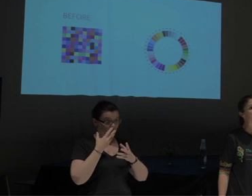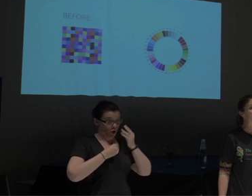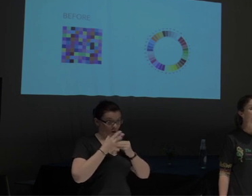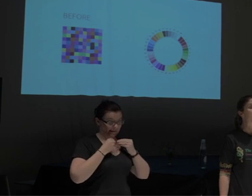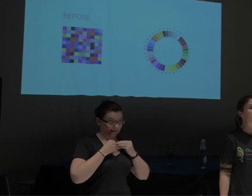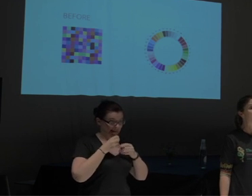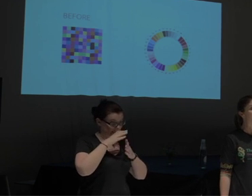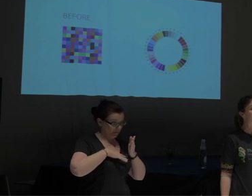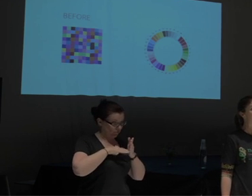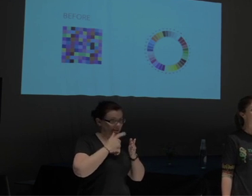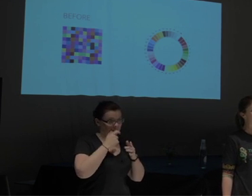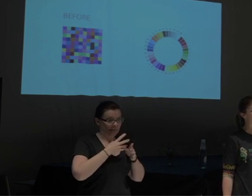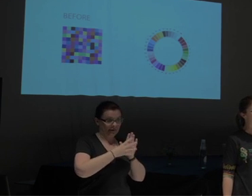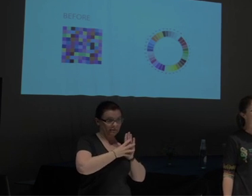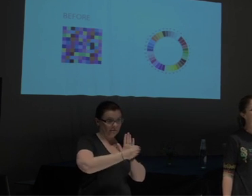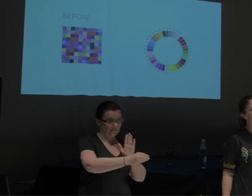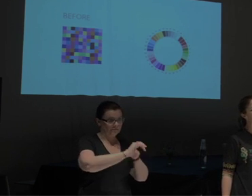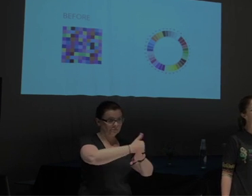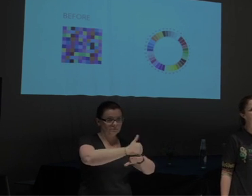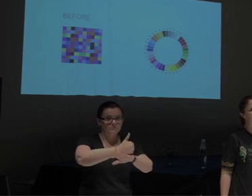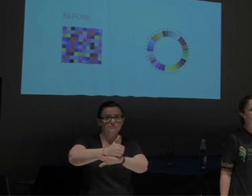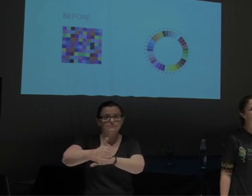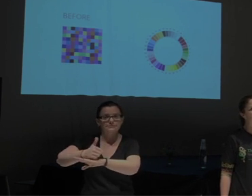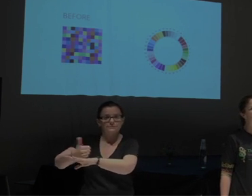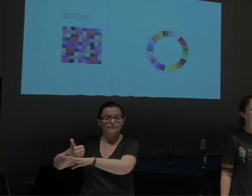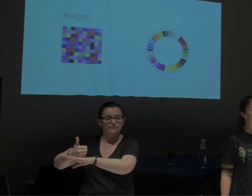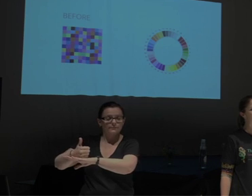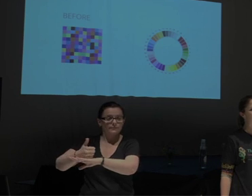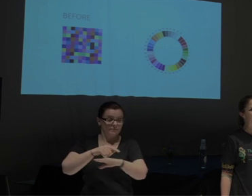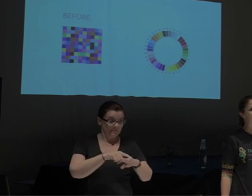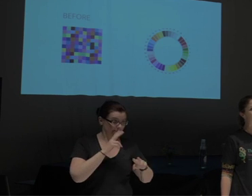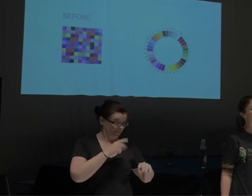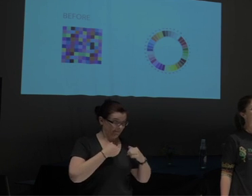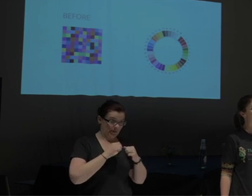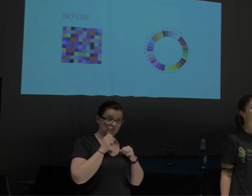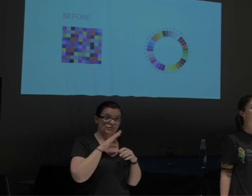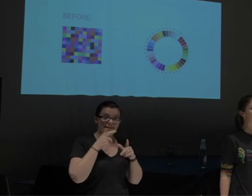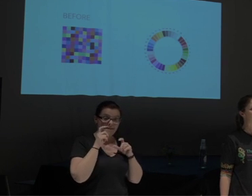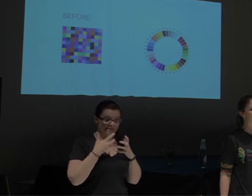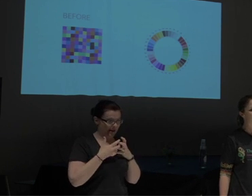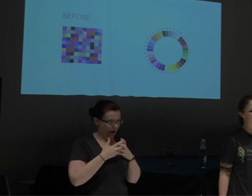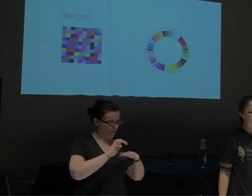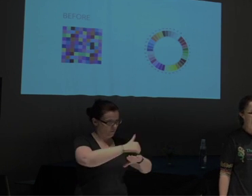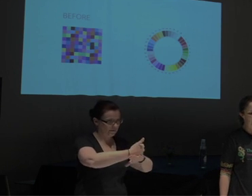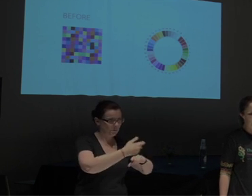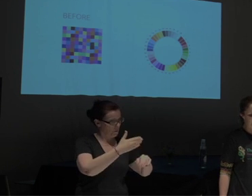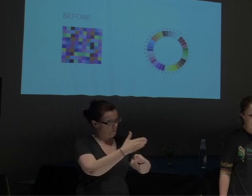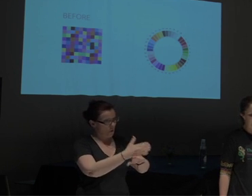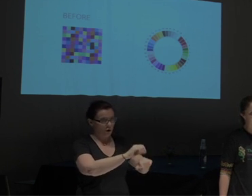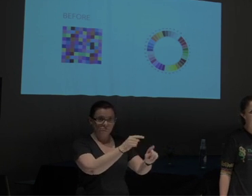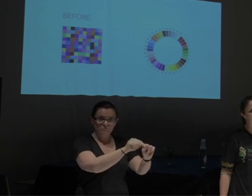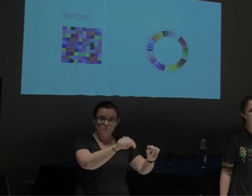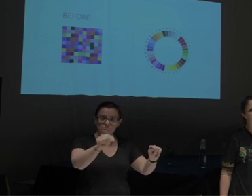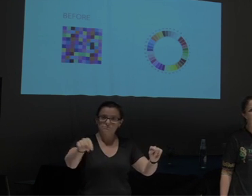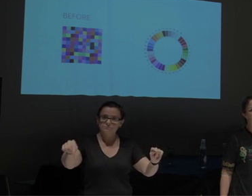experience could be recreated in another setting, to explore what we're doing at the Dragon Cafe and how can it work. And so I did